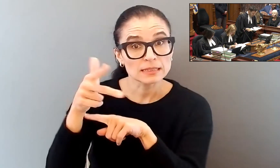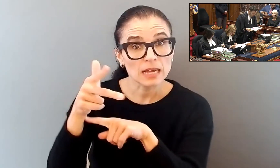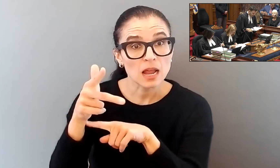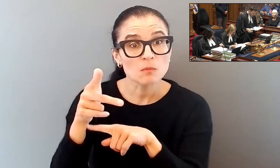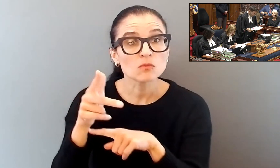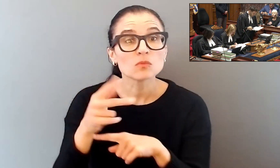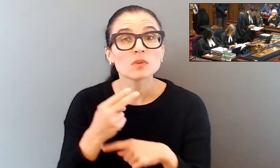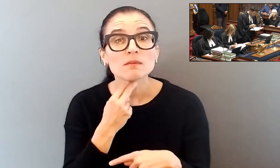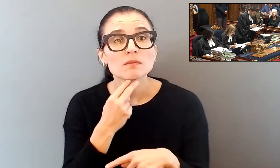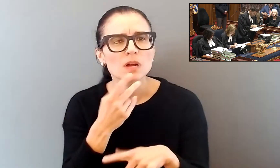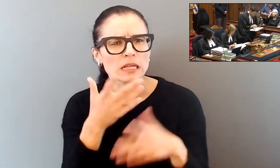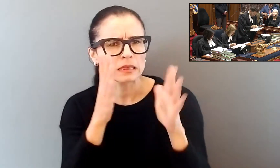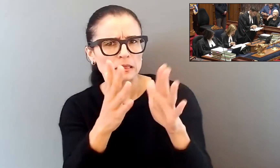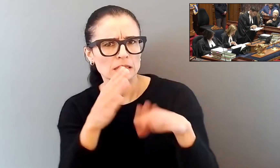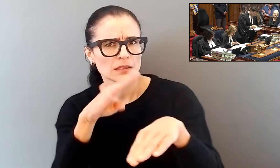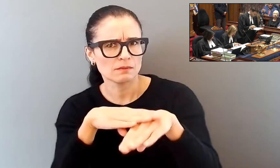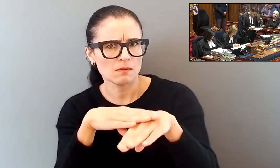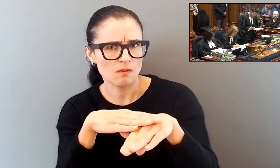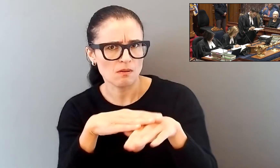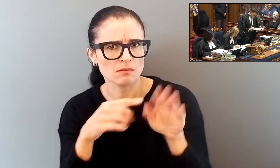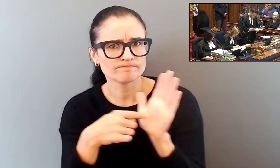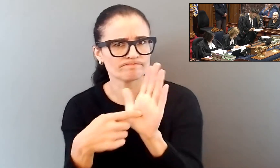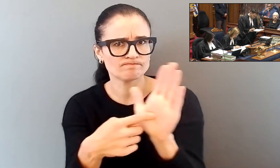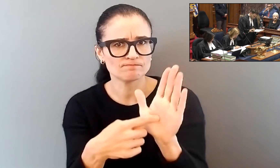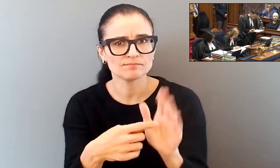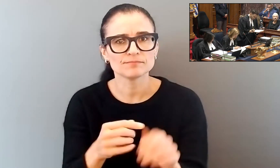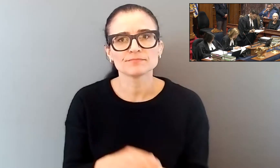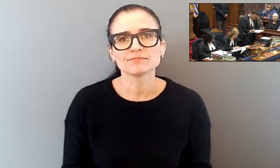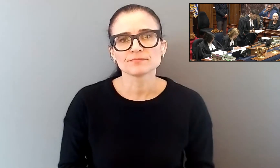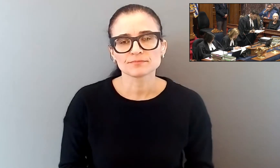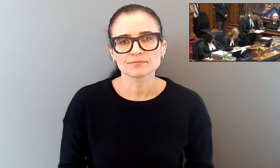Emily Blatherwick. I vote nay.